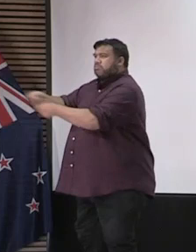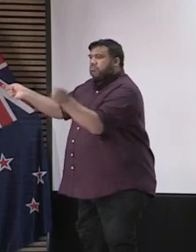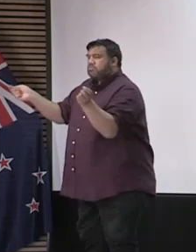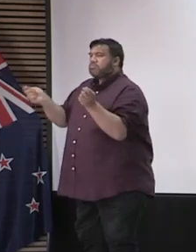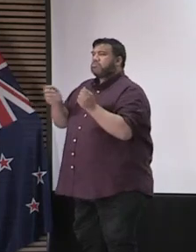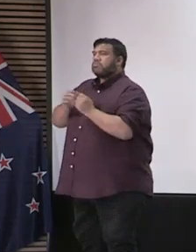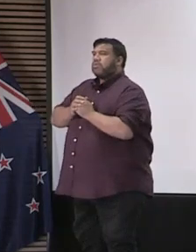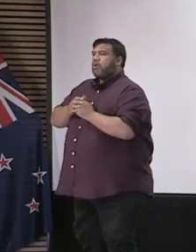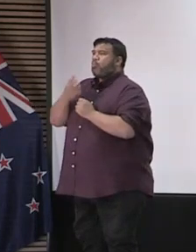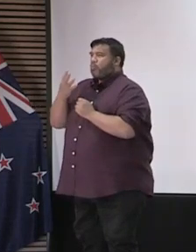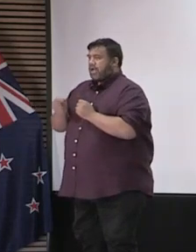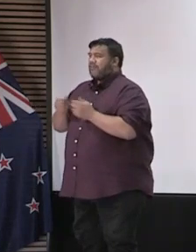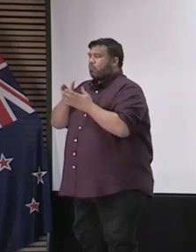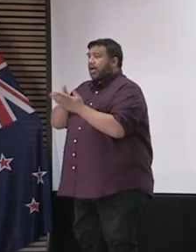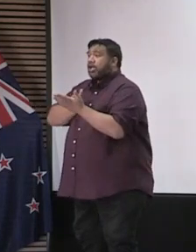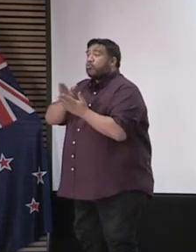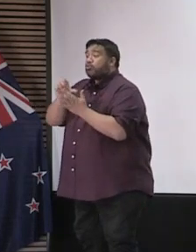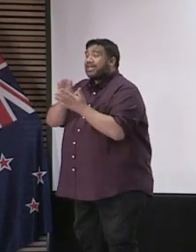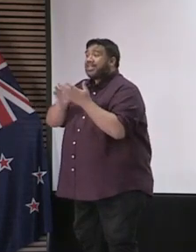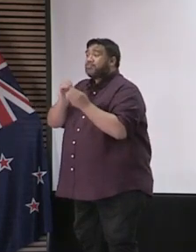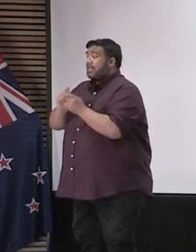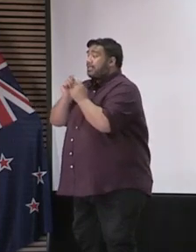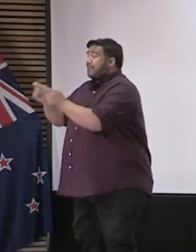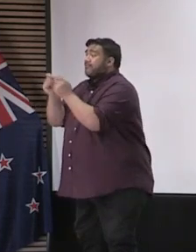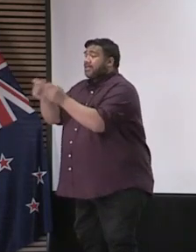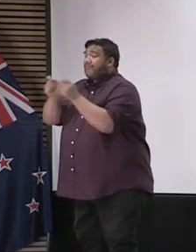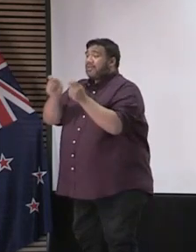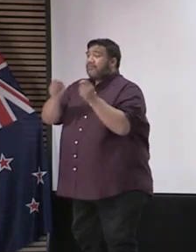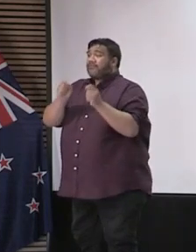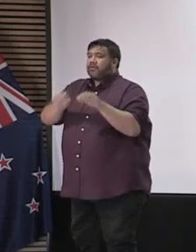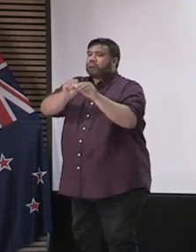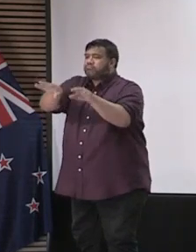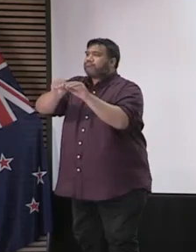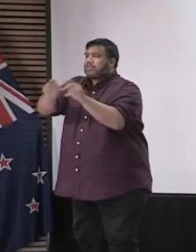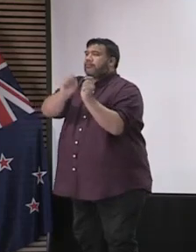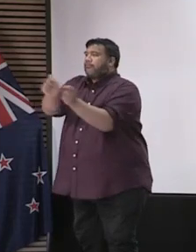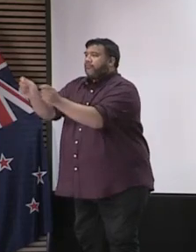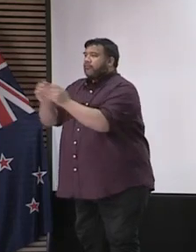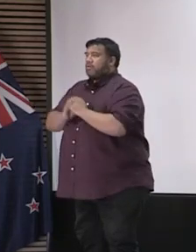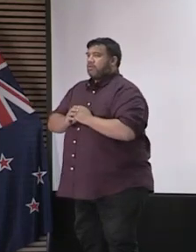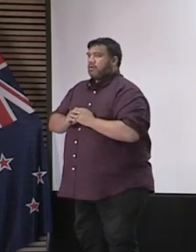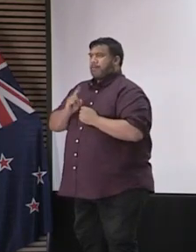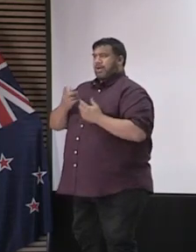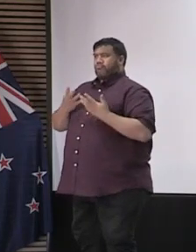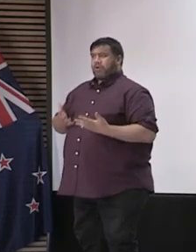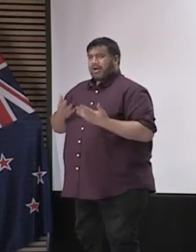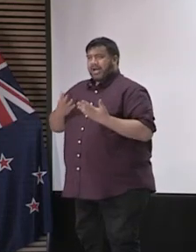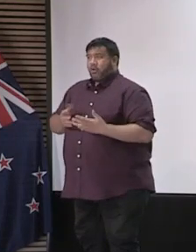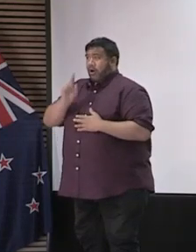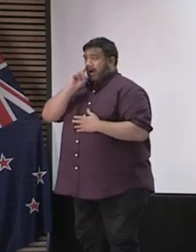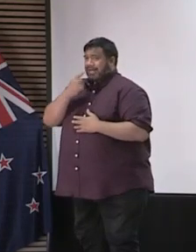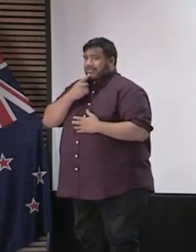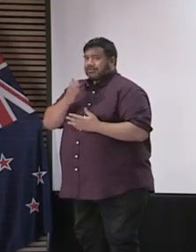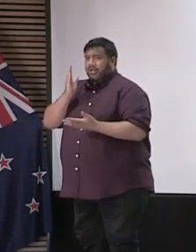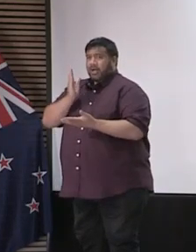nationalised the distribution out to DHBs to ensure they're getting enough. What I'm not in a position to do is to be able to provide an assurance